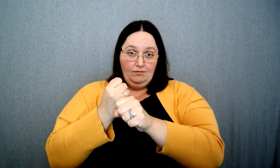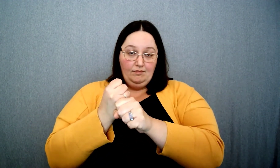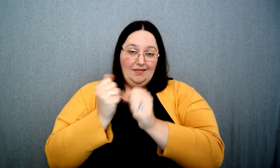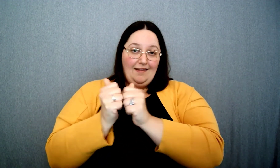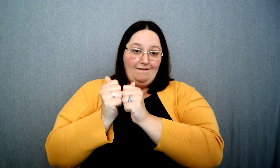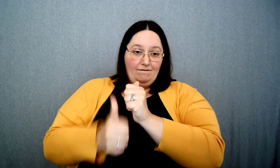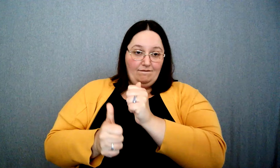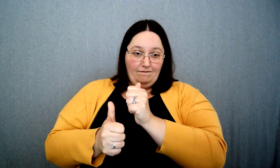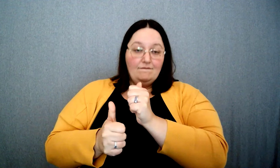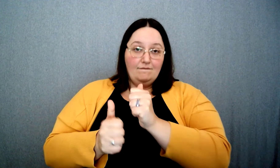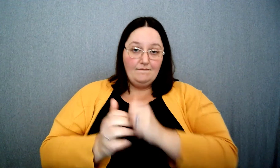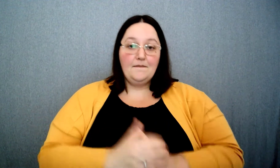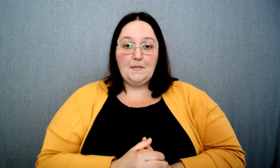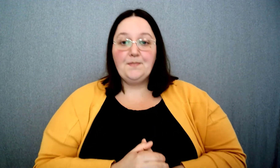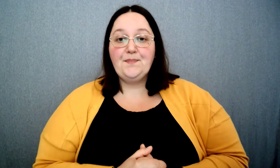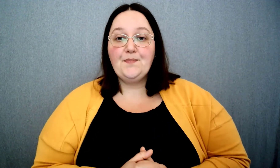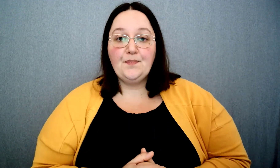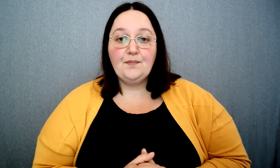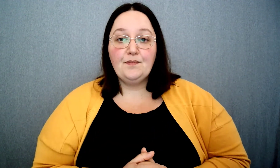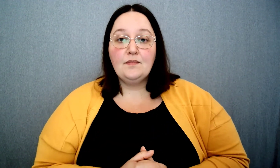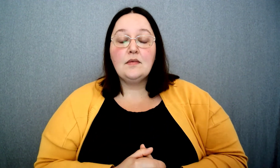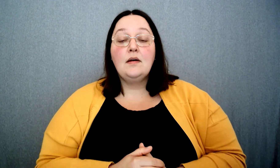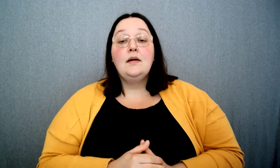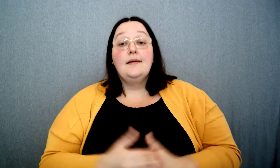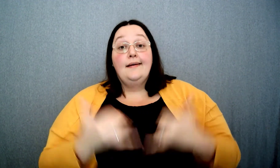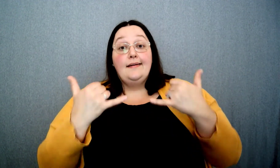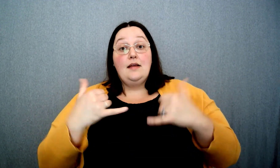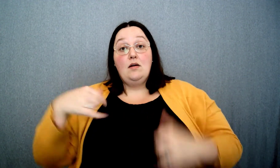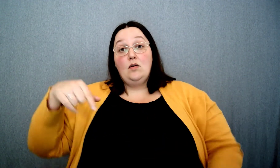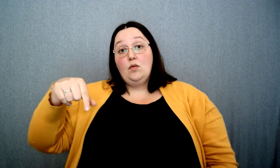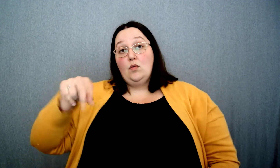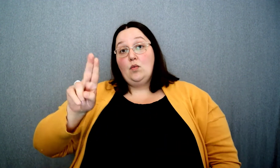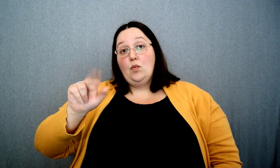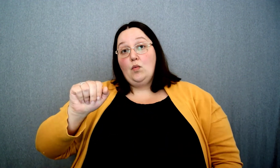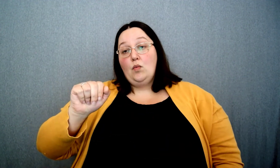assign every, then the number plus year.